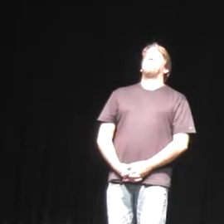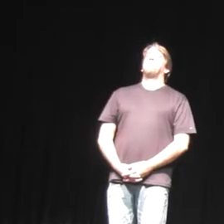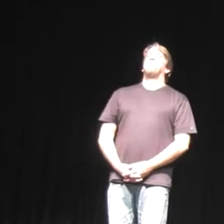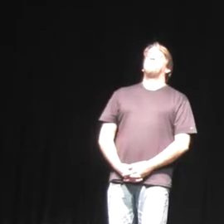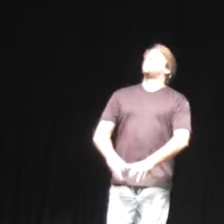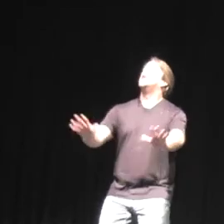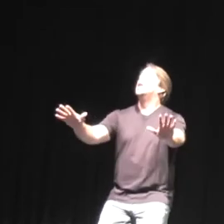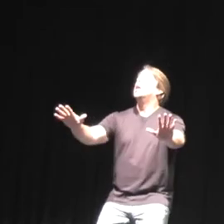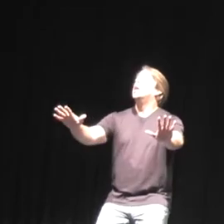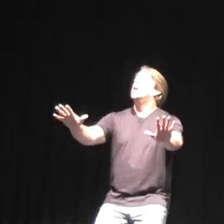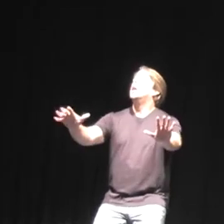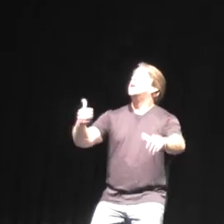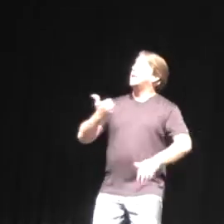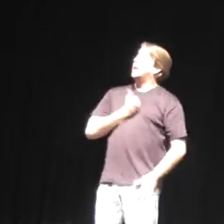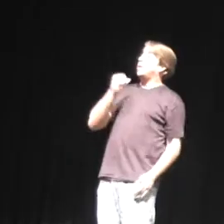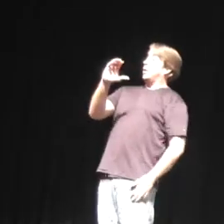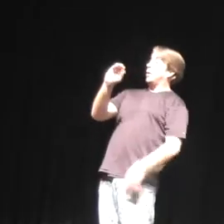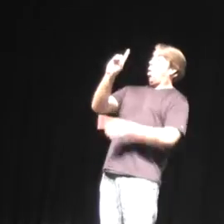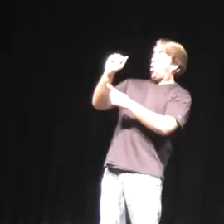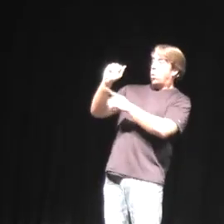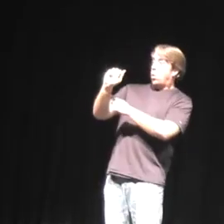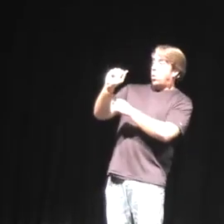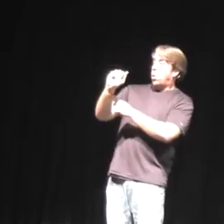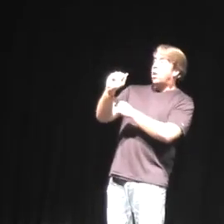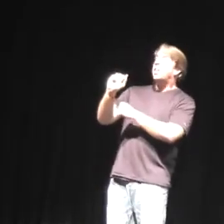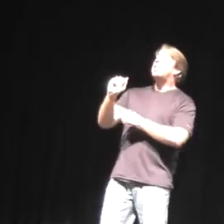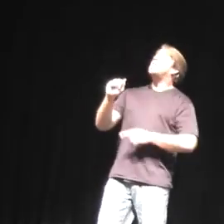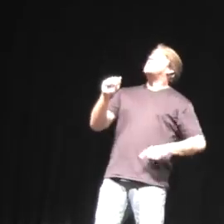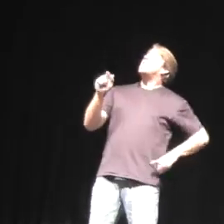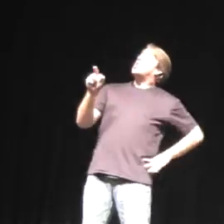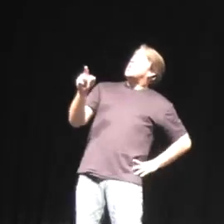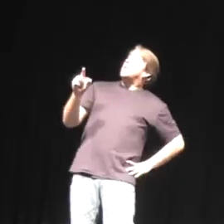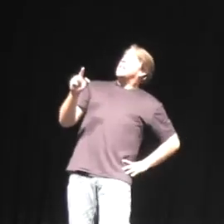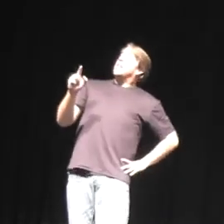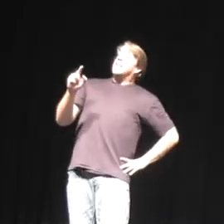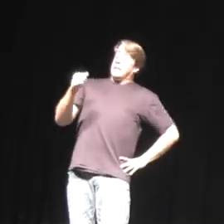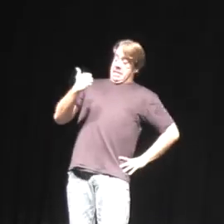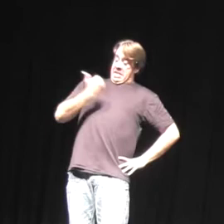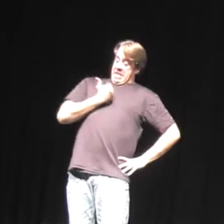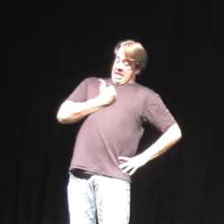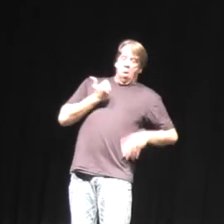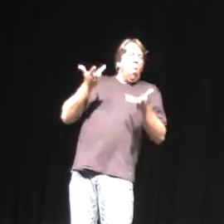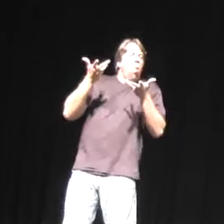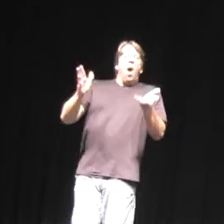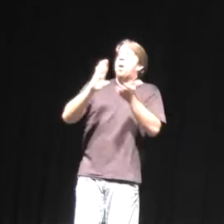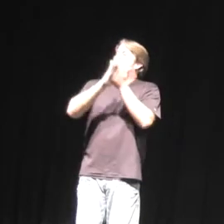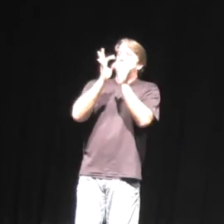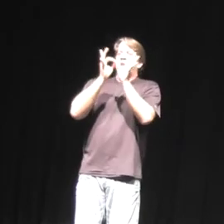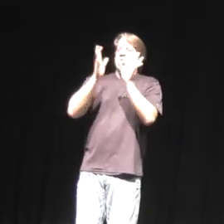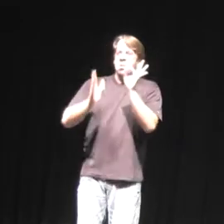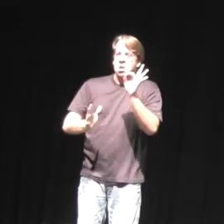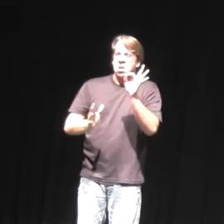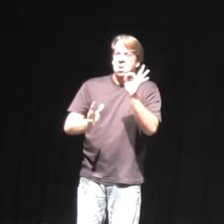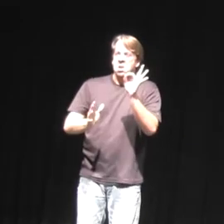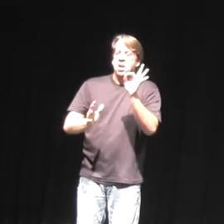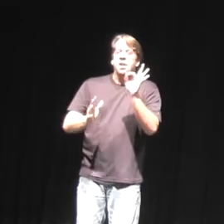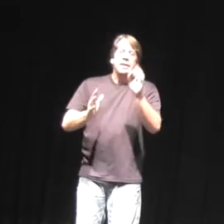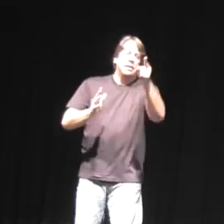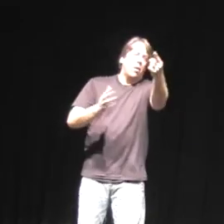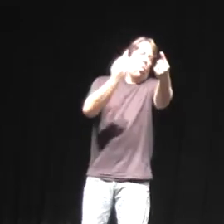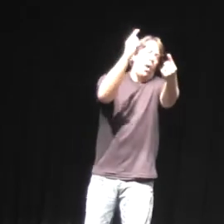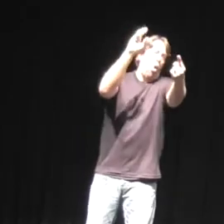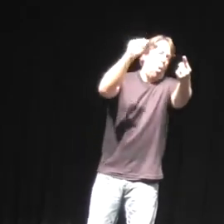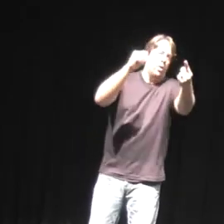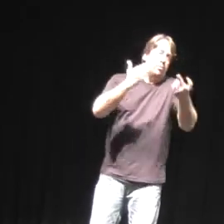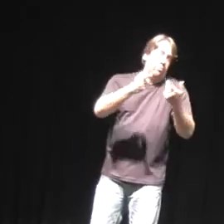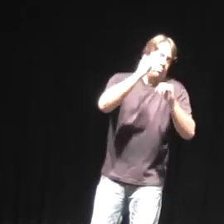Oh God, okay, so as a Coda, like there's something you swear to yourself you'll never do, and that is become a sign language interpreter. No offense to anybody in the room, but I